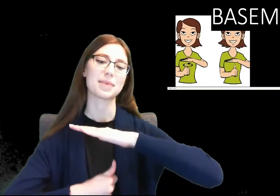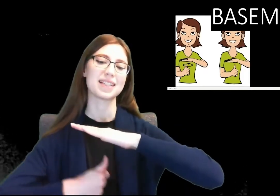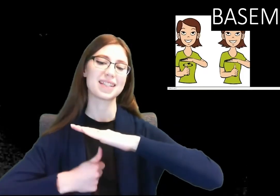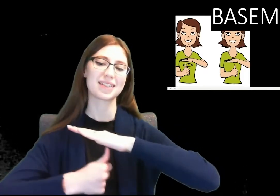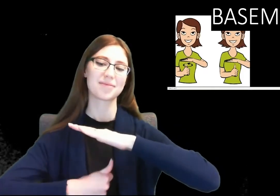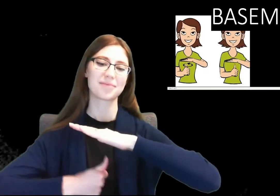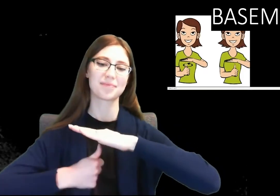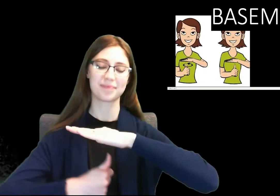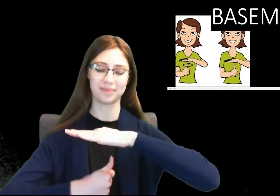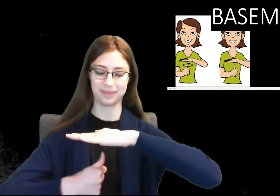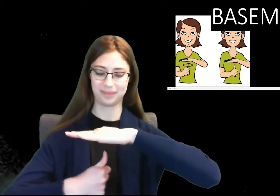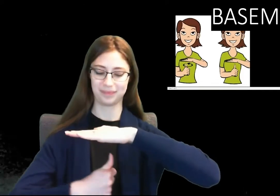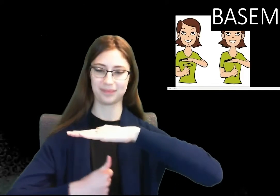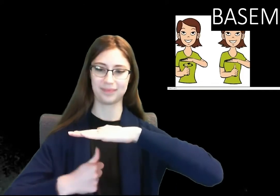Basement.